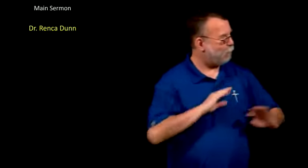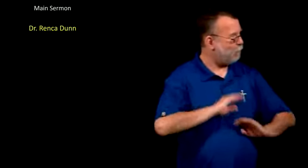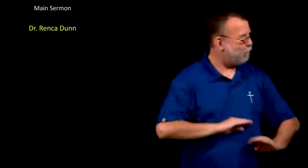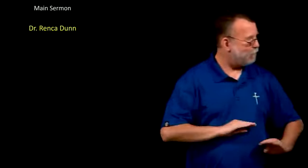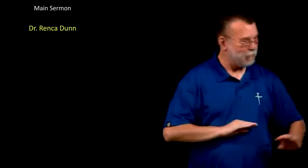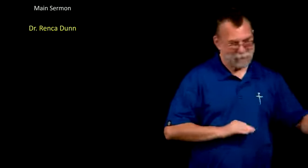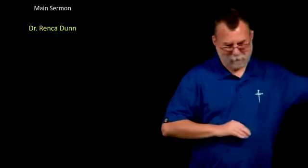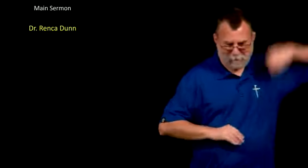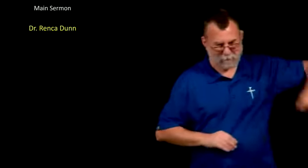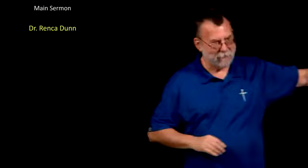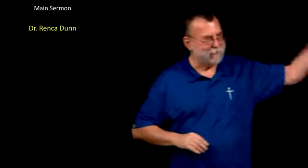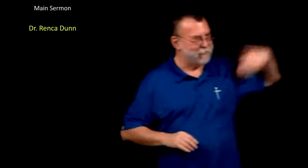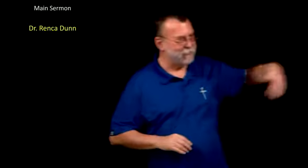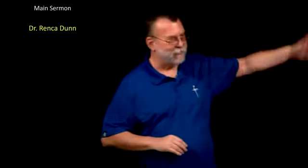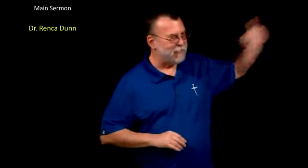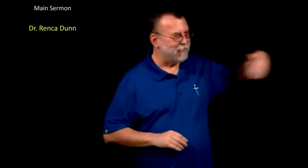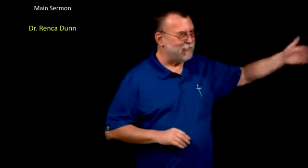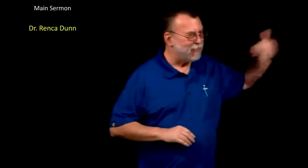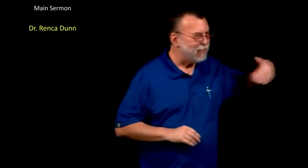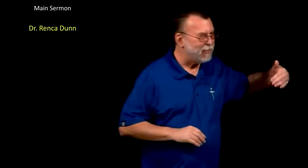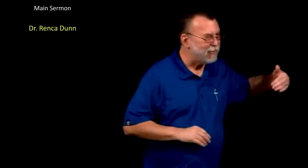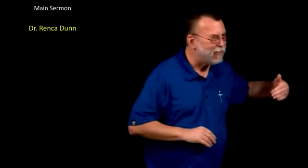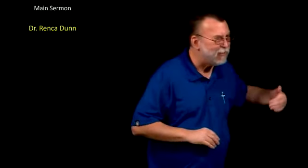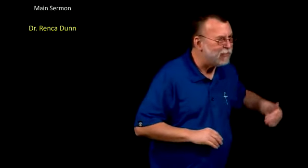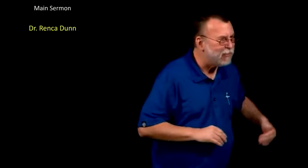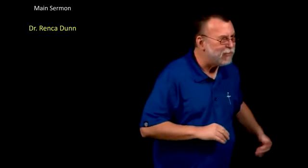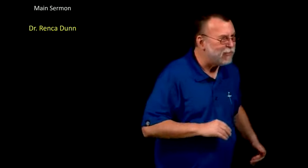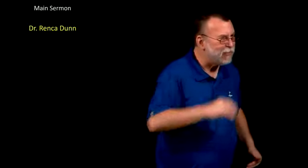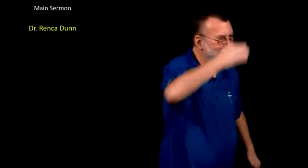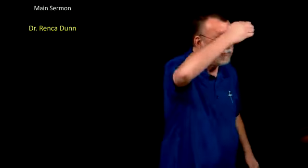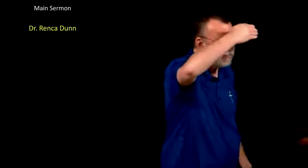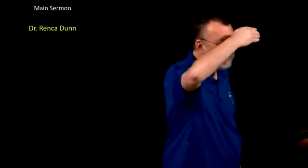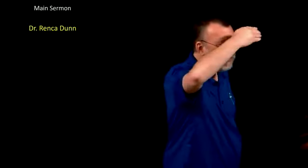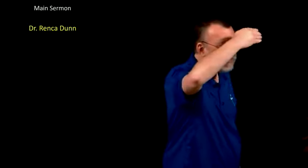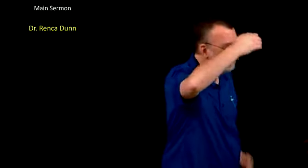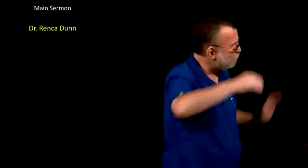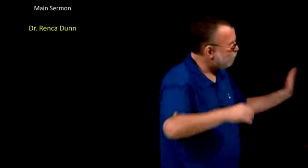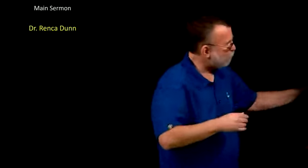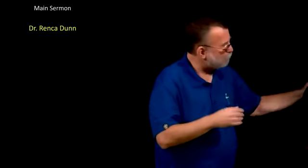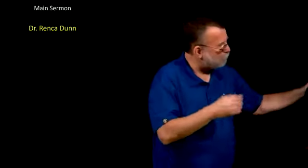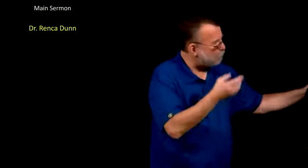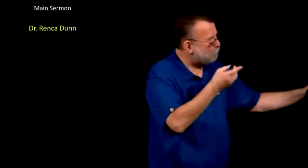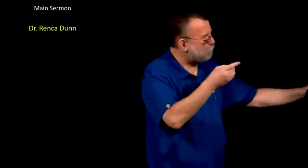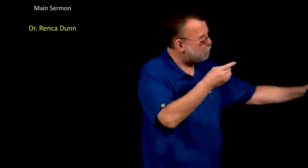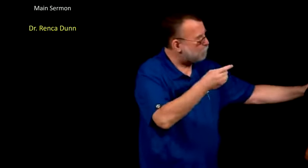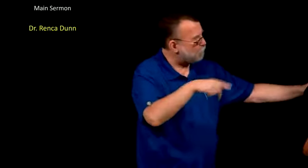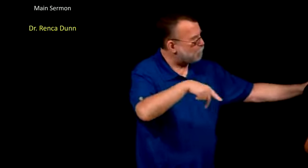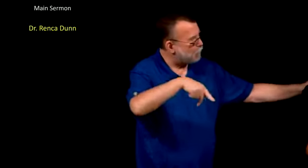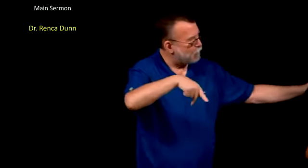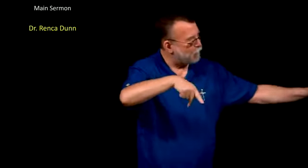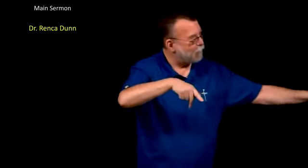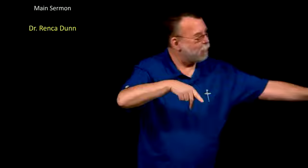Okay. Are you relieved? Yes, your phone is up here. Come on up. Let's go. Wait, someone's saying something.